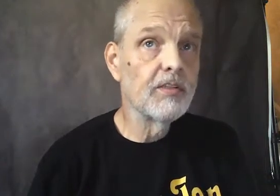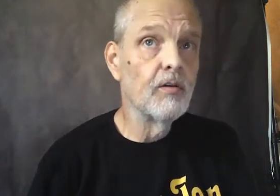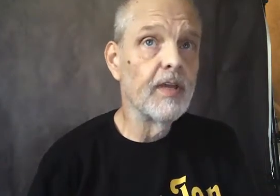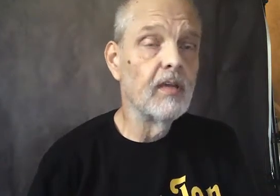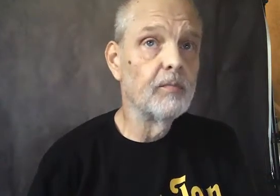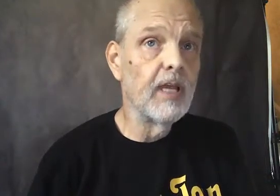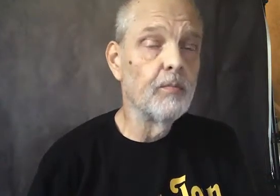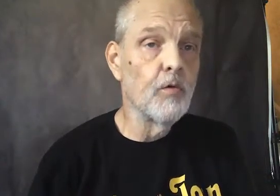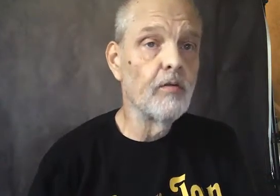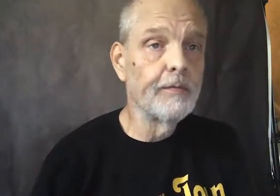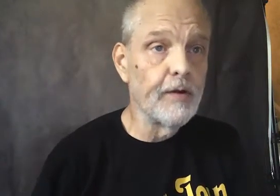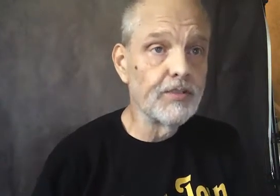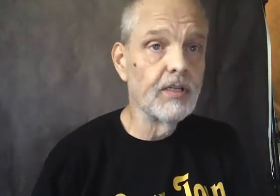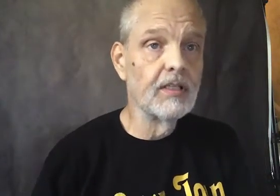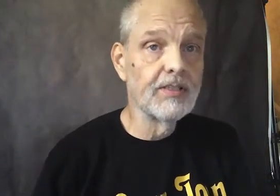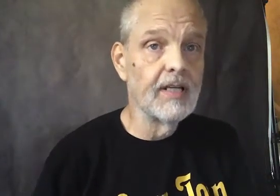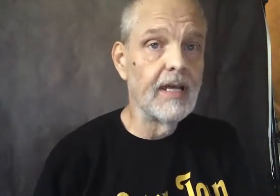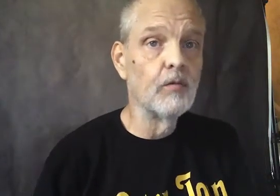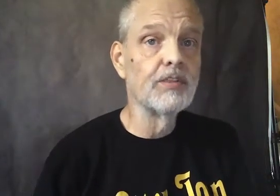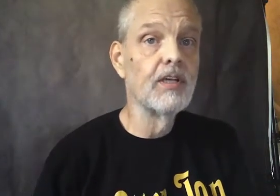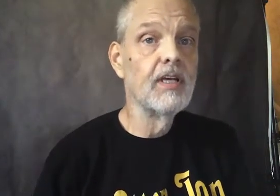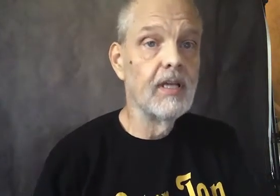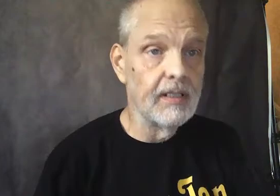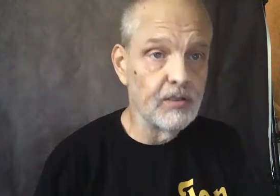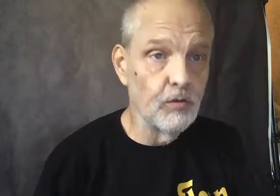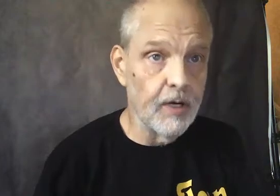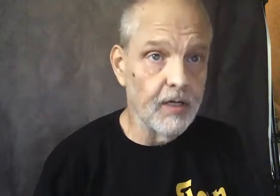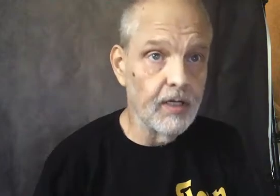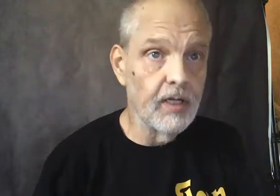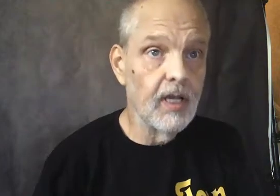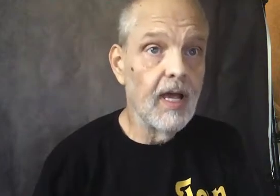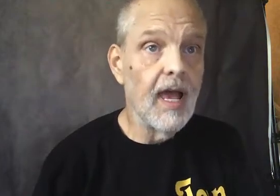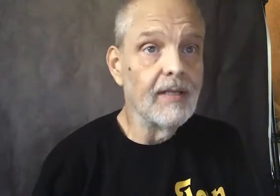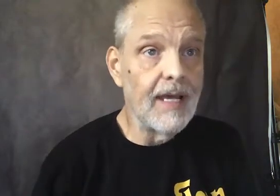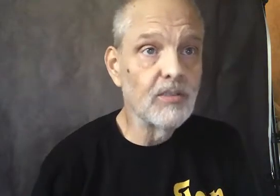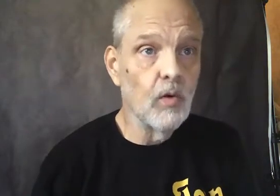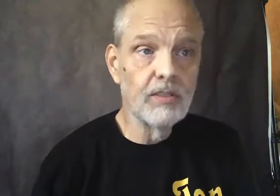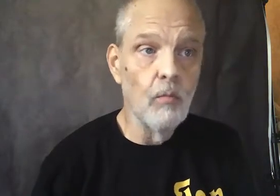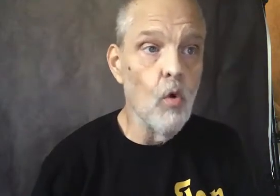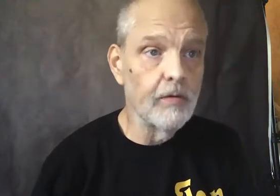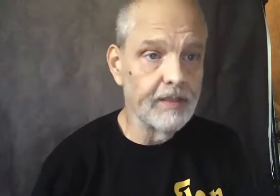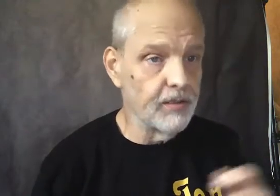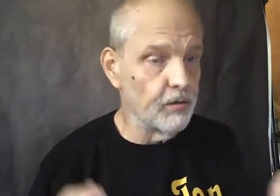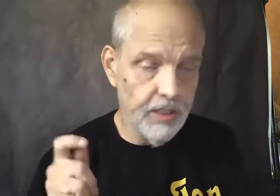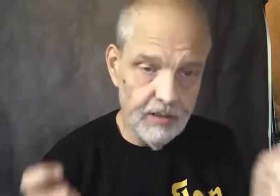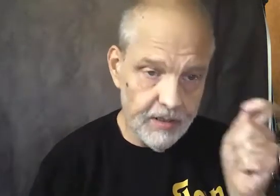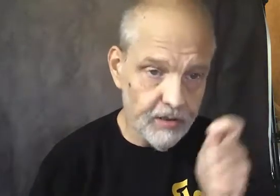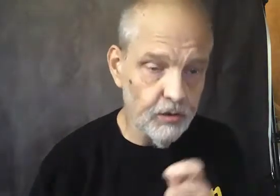So they brought French Sign Language into America, and that's what changed